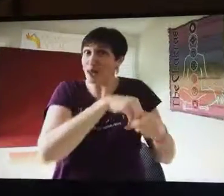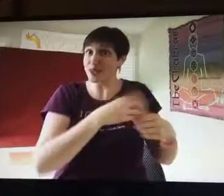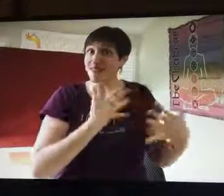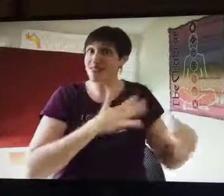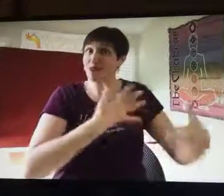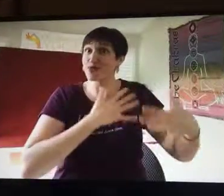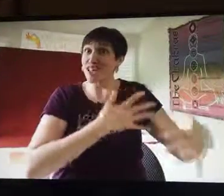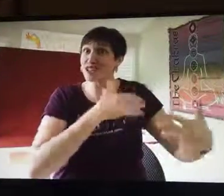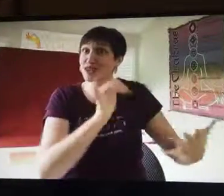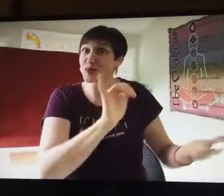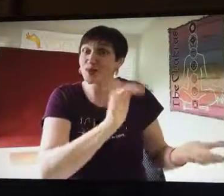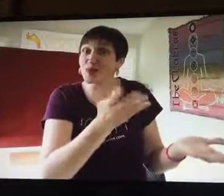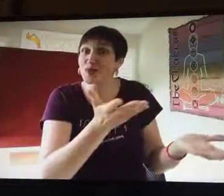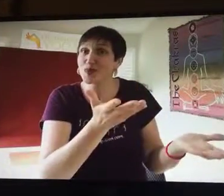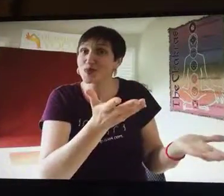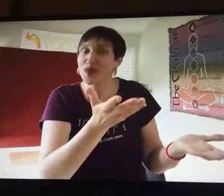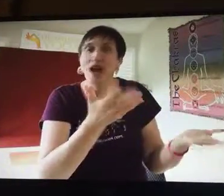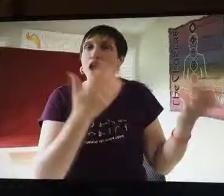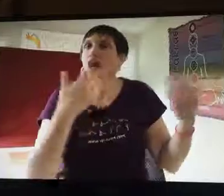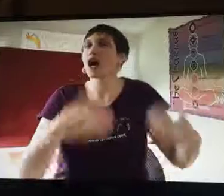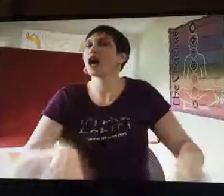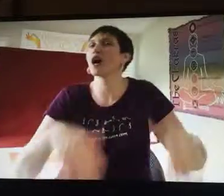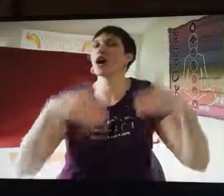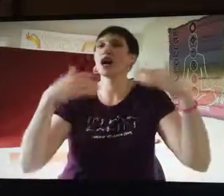communication, and that involves vibrations too.